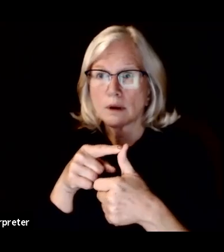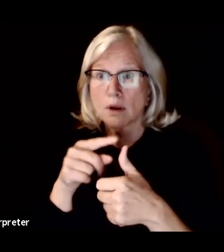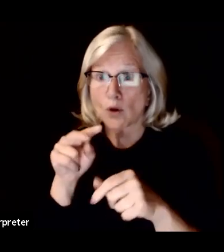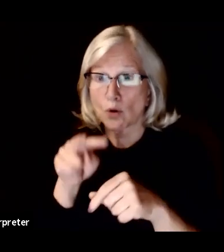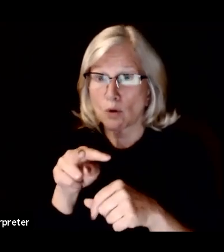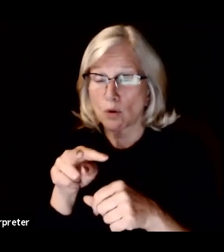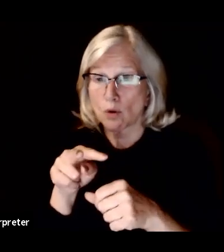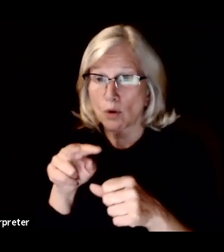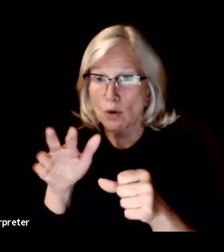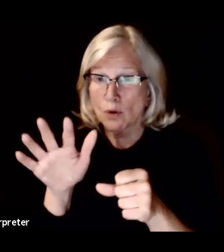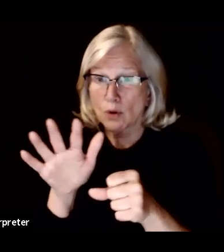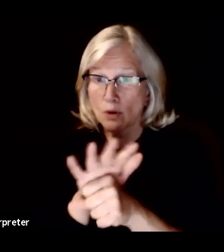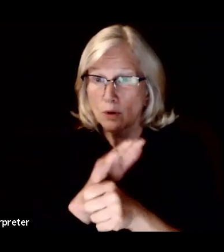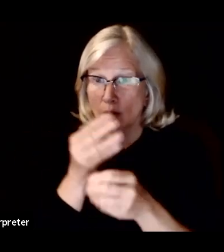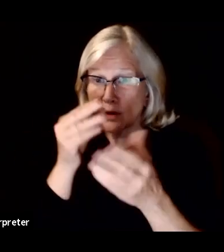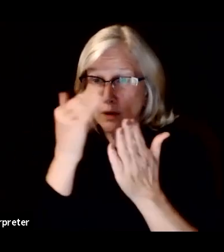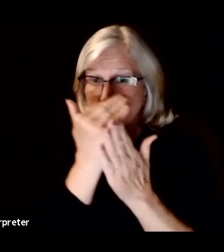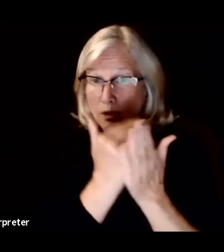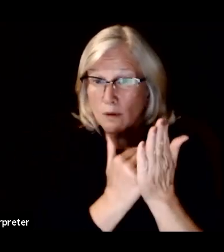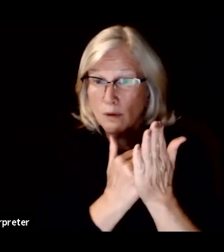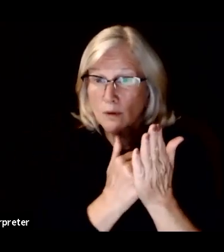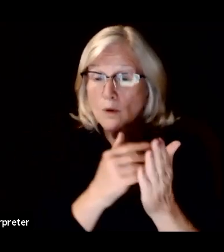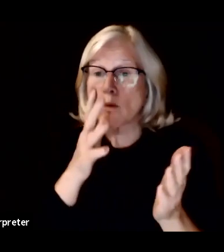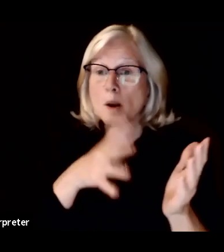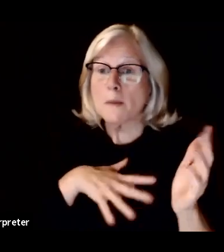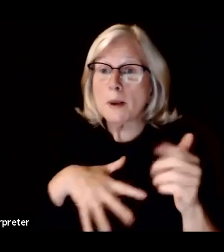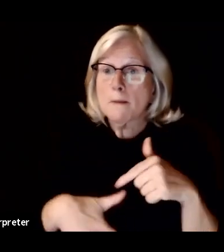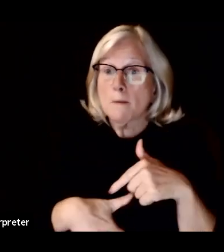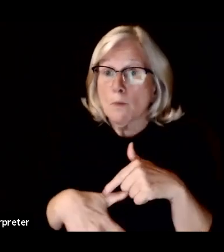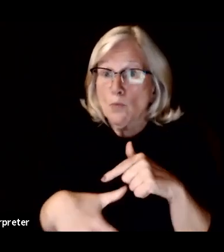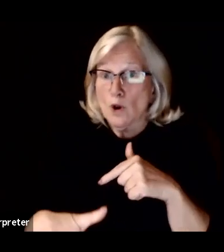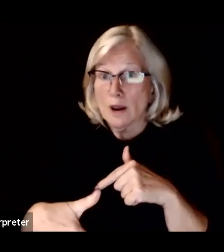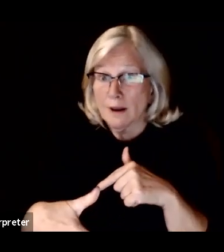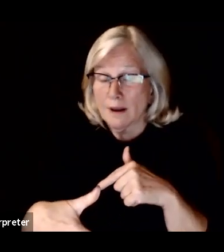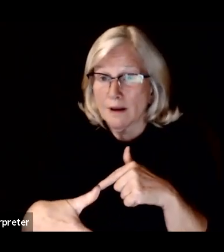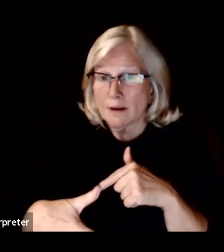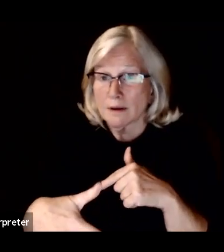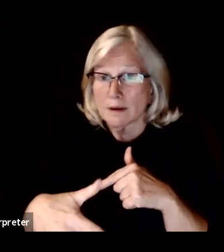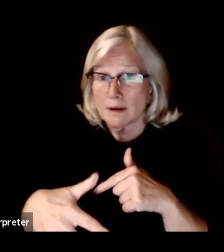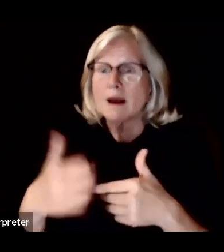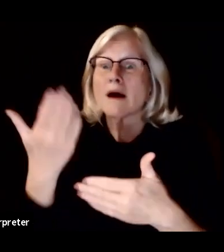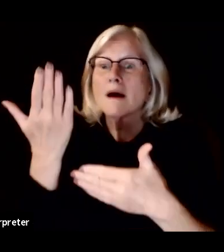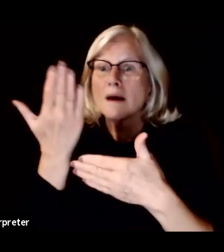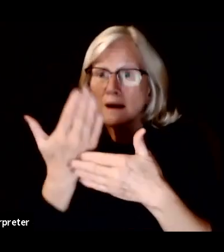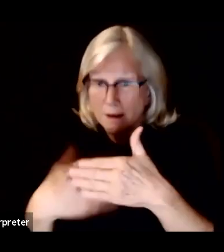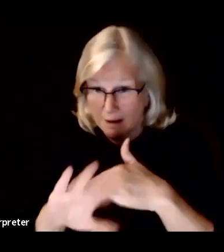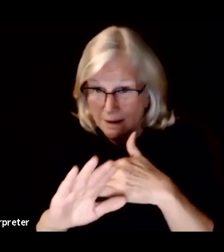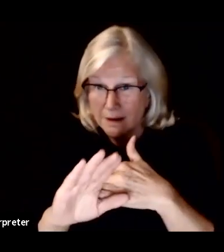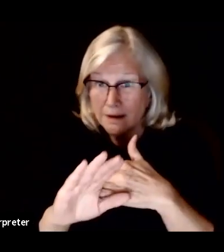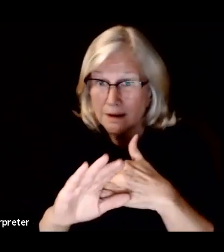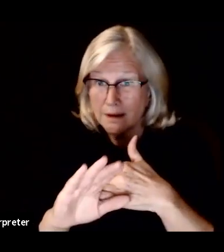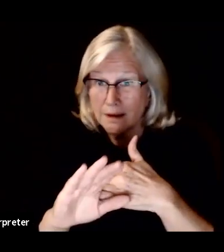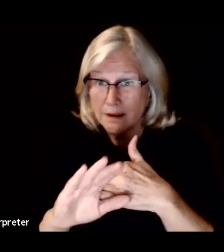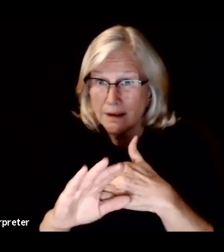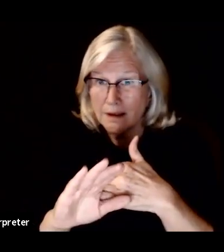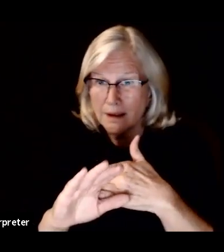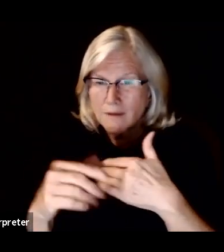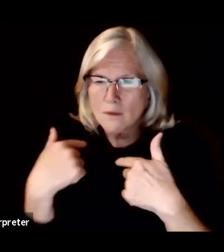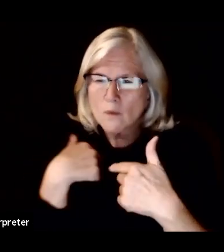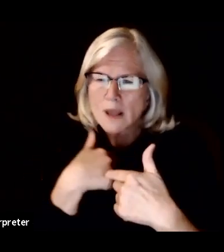their pregnancies, and we can look at birth outcomes, we have data for about 25%,